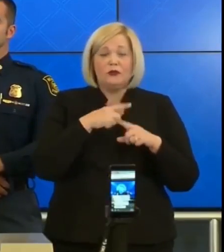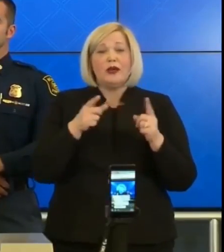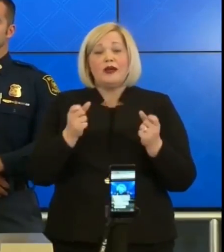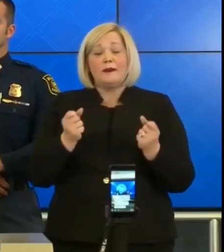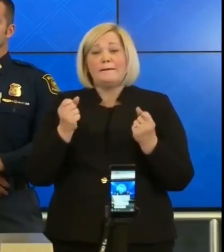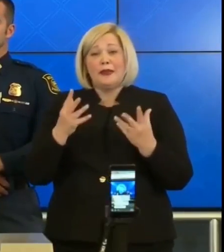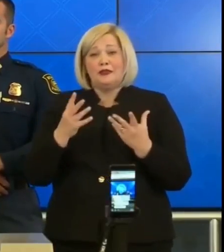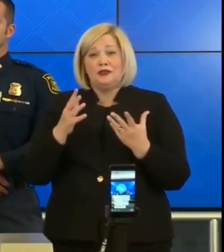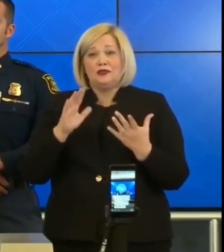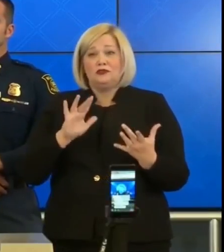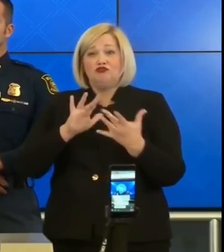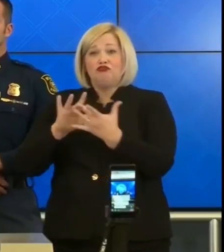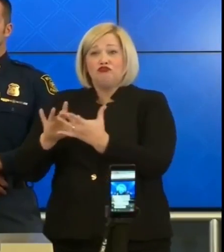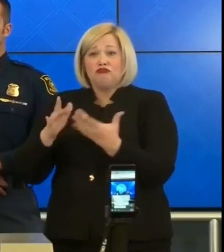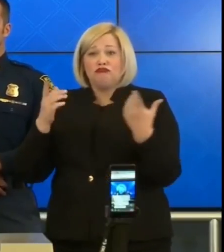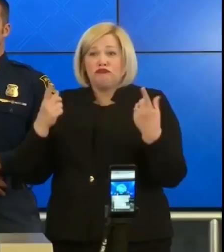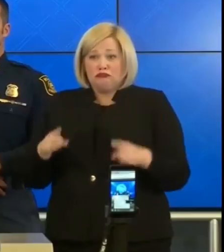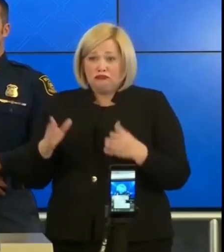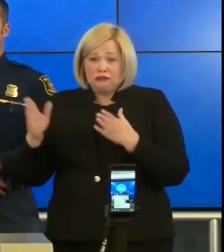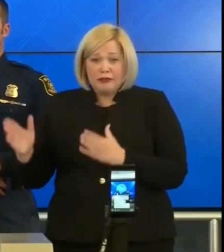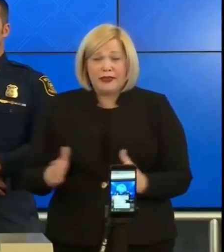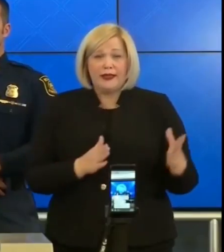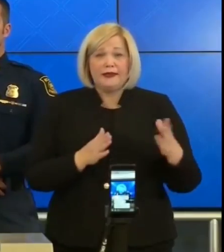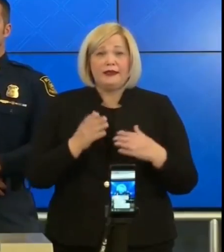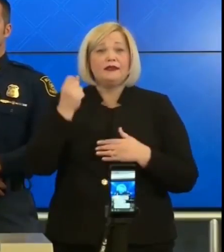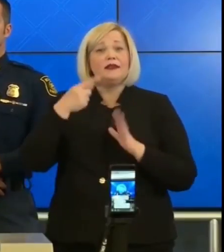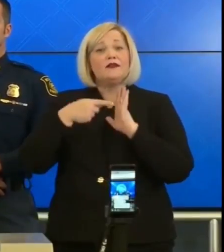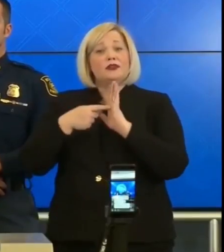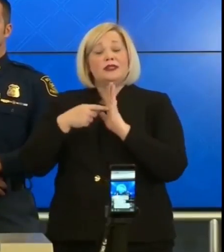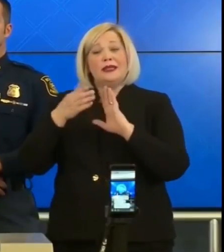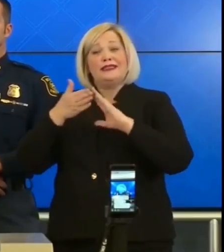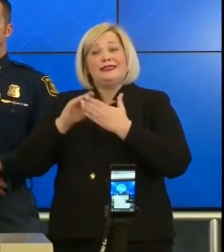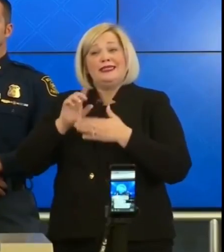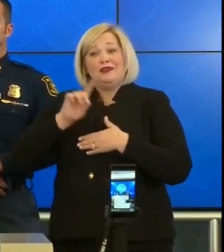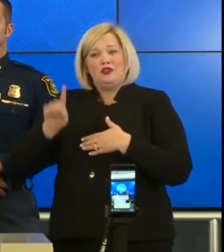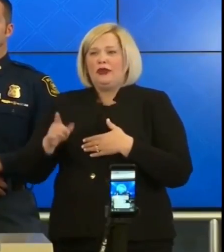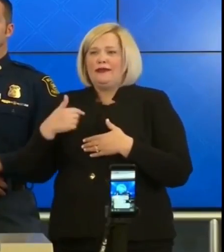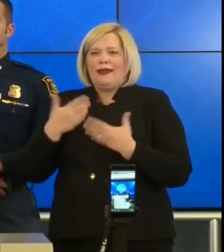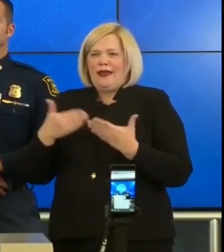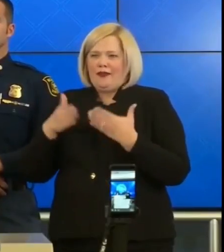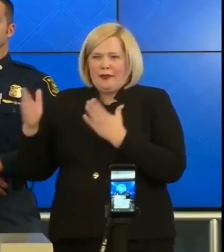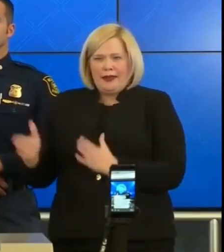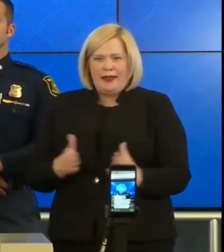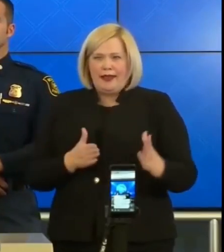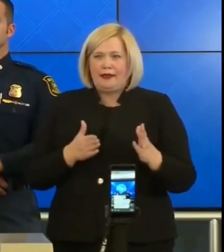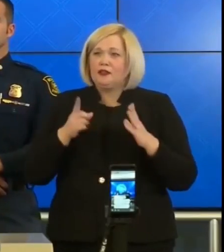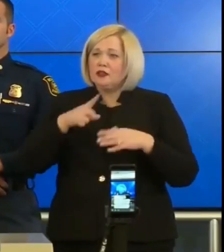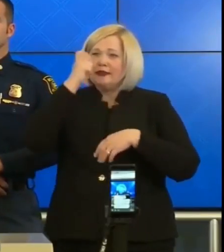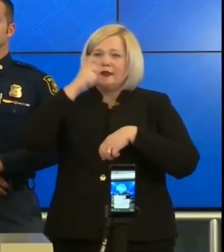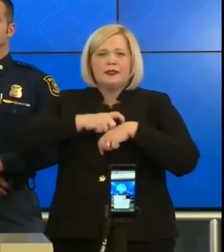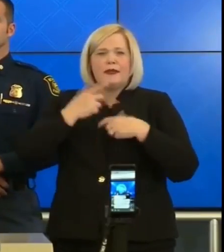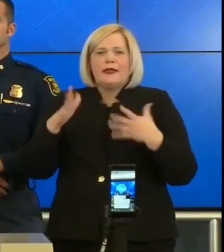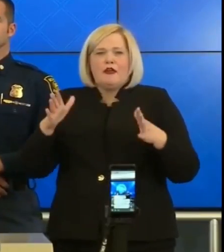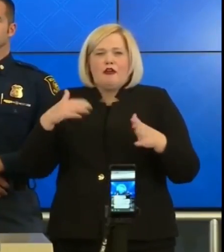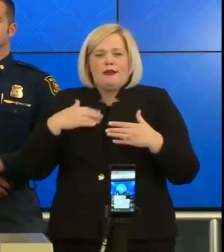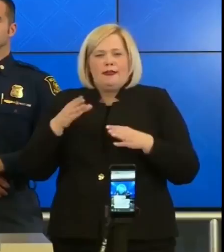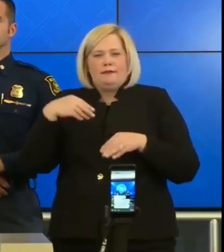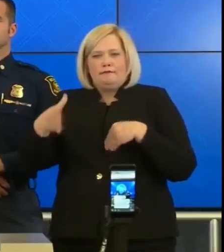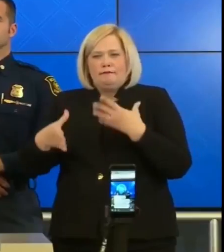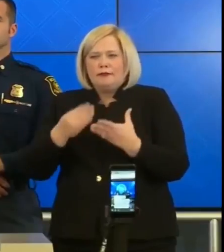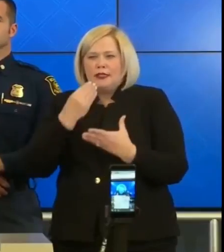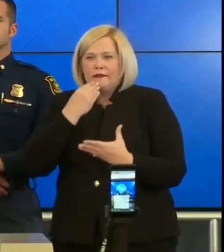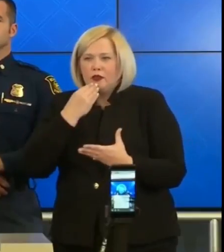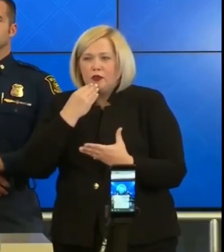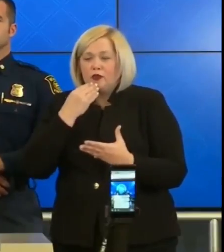has happened already. In the city of Detroit, for instance, they've got this down to a science because they do it all throughout the summer. And so this is